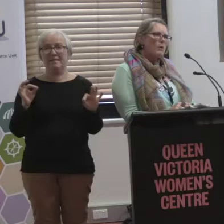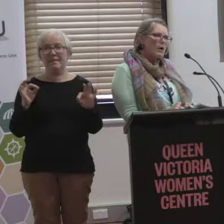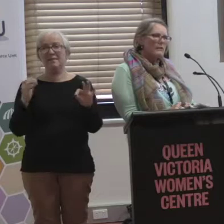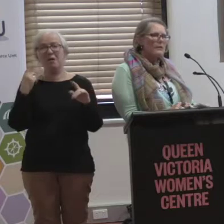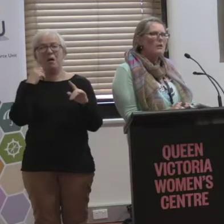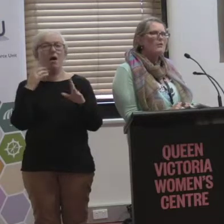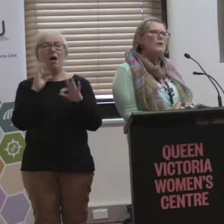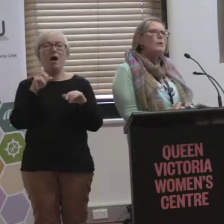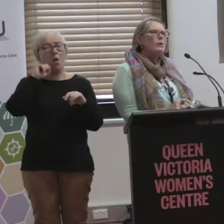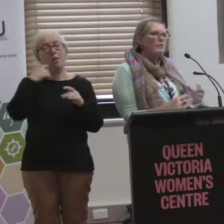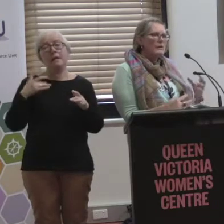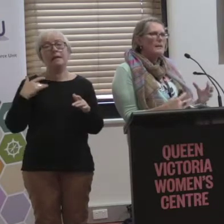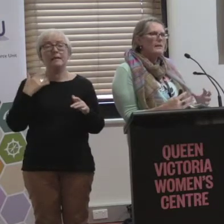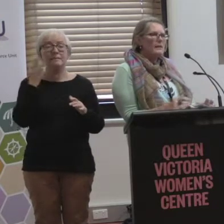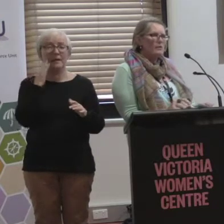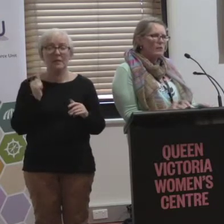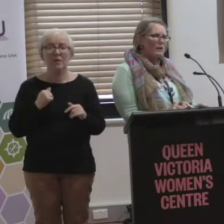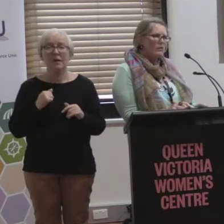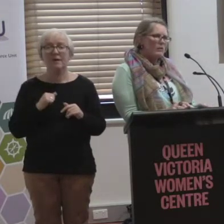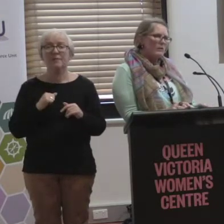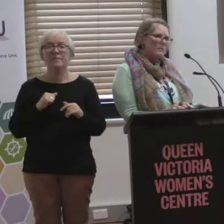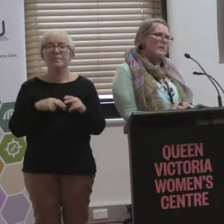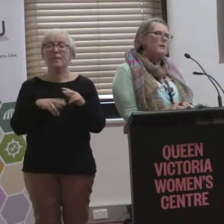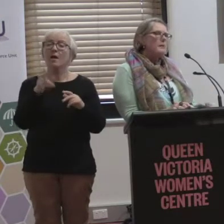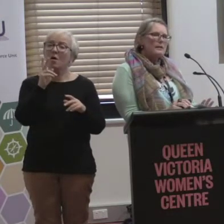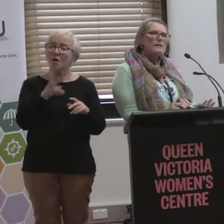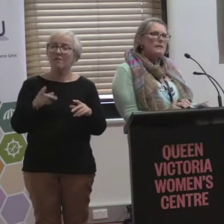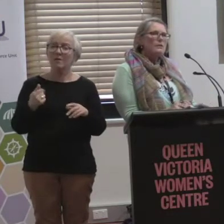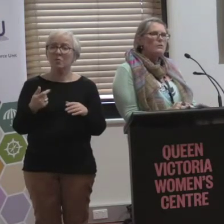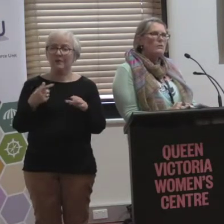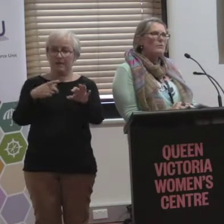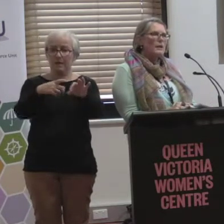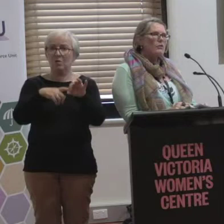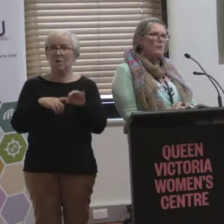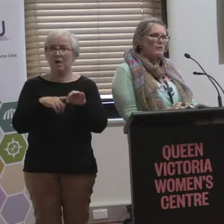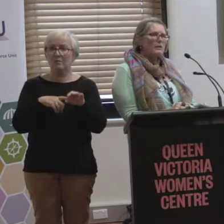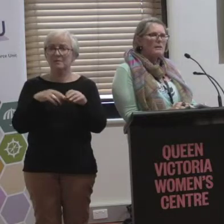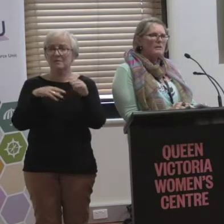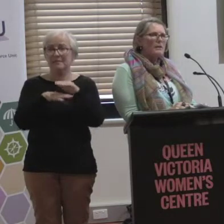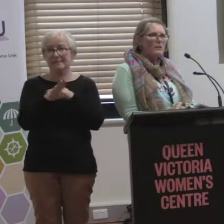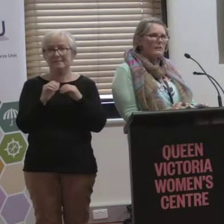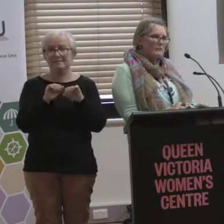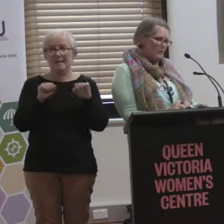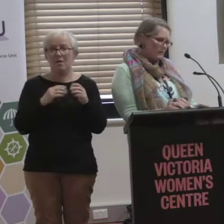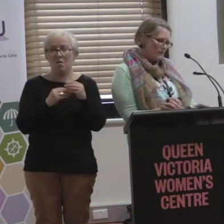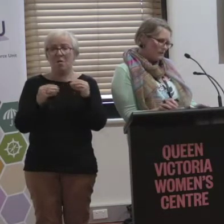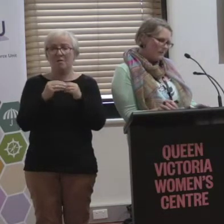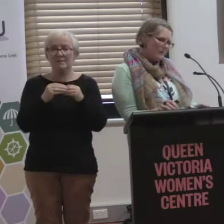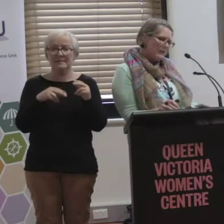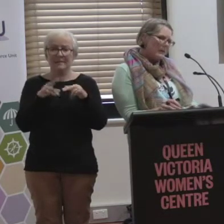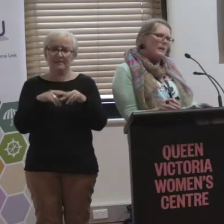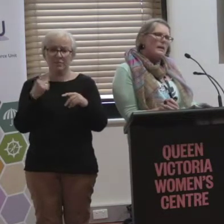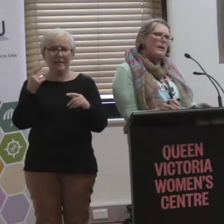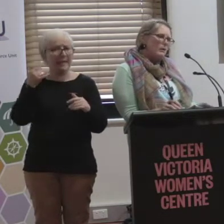we'll get inquiries at the office. We just unpack that situation with them. But it is a clinical determination if treatment that's being offered is emergency